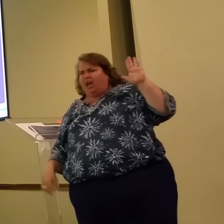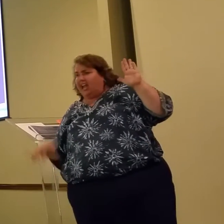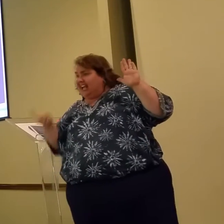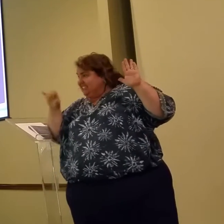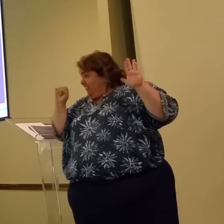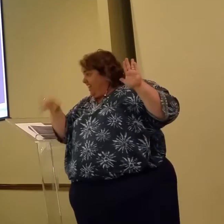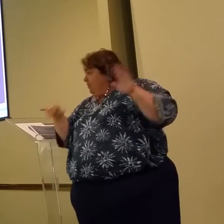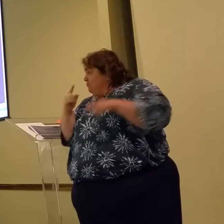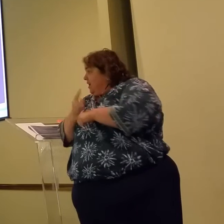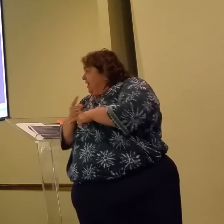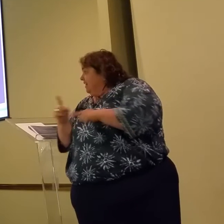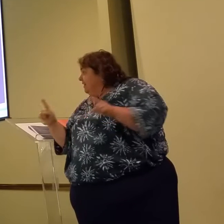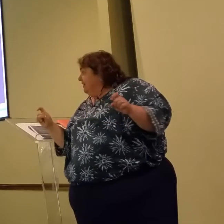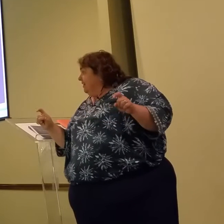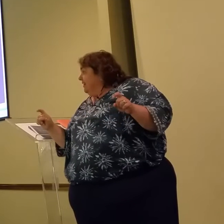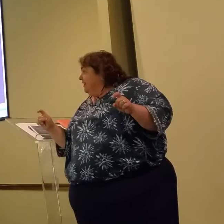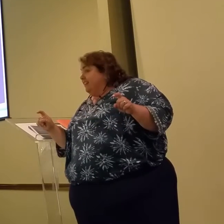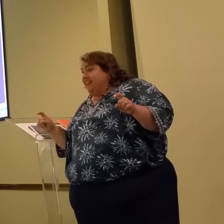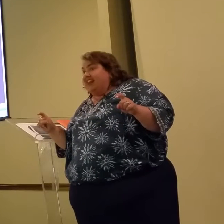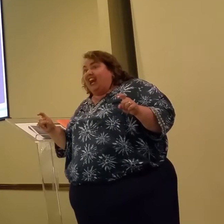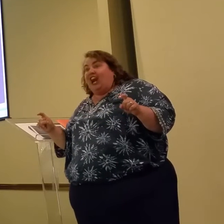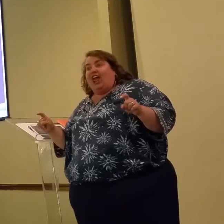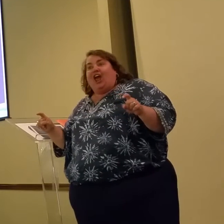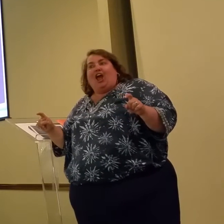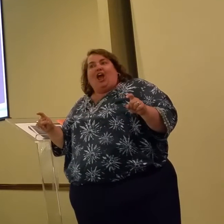calendar. It's right here. Is that right?